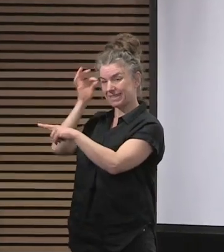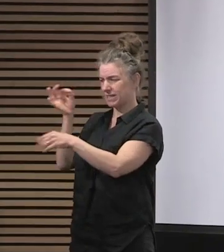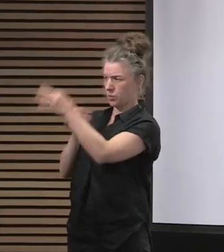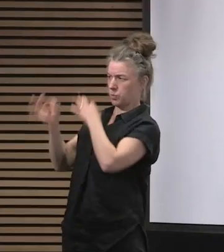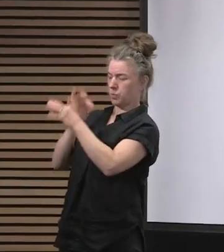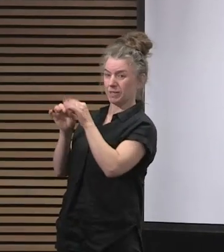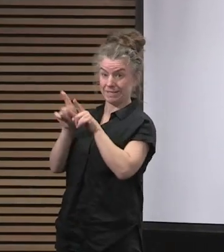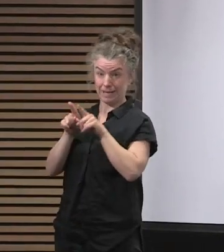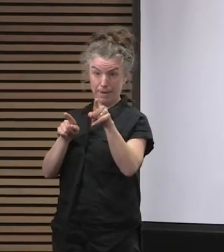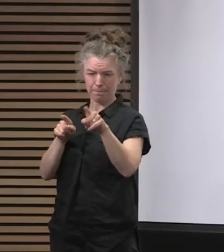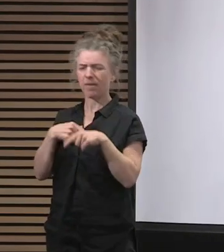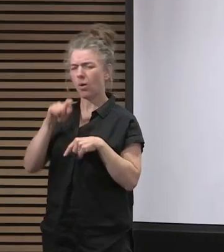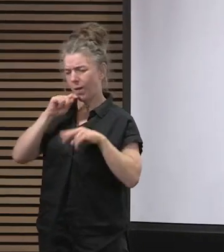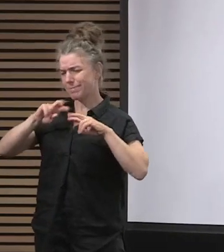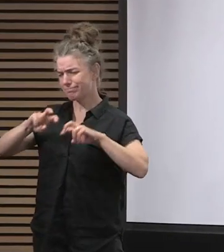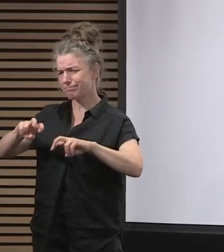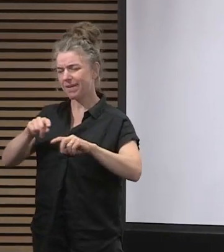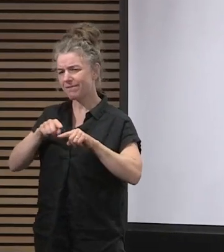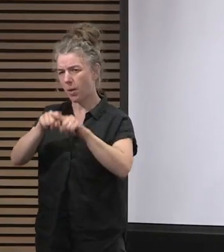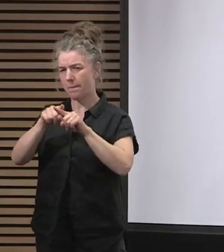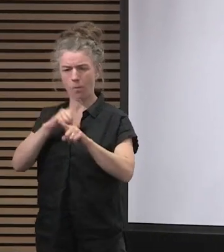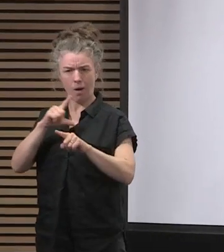So we'll look into that. I do think that